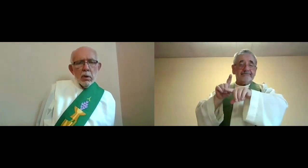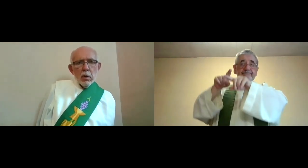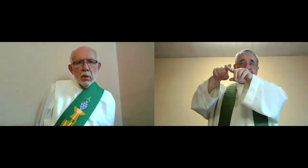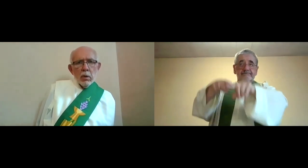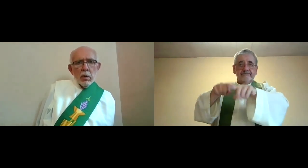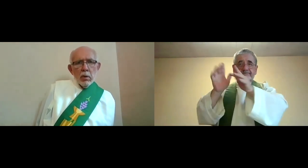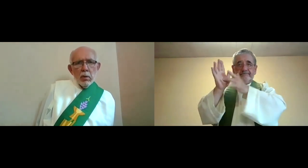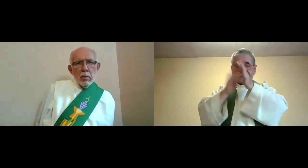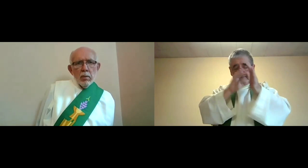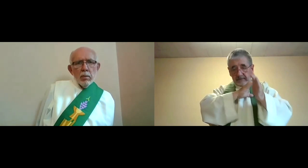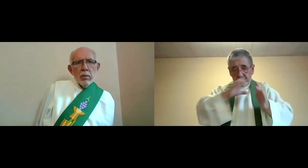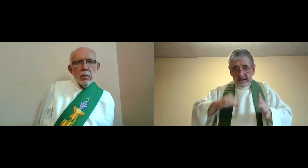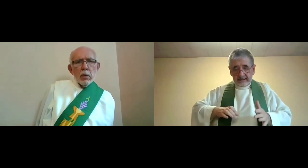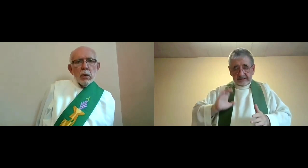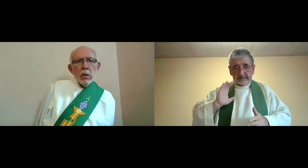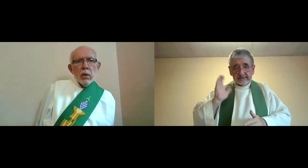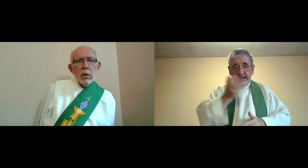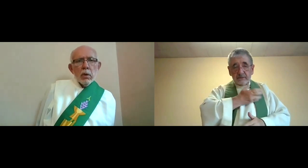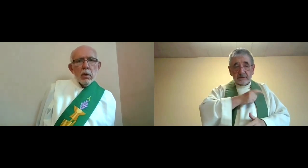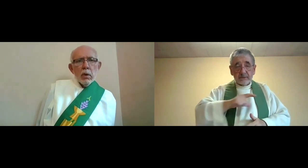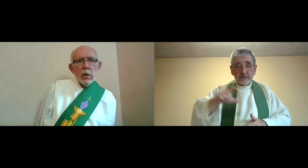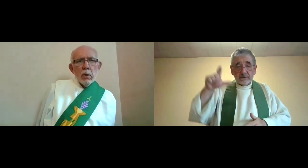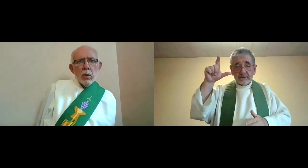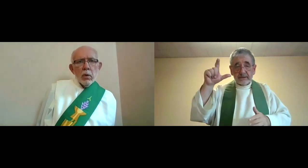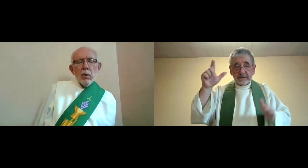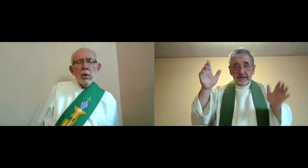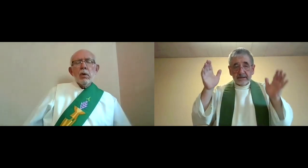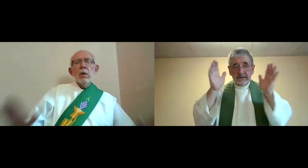Through Christ, our Lord.